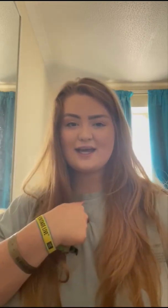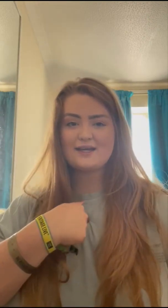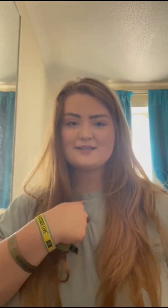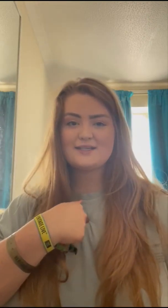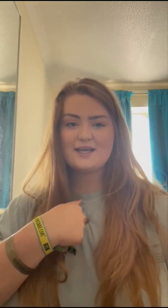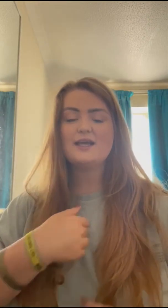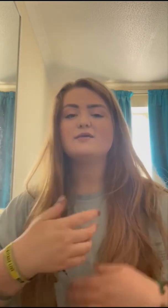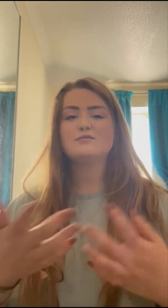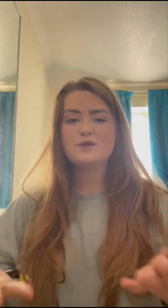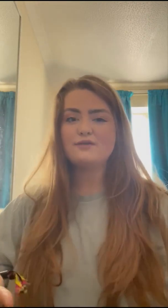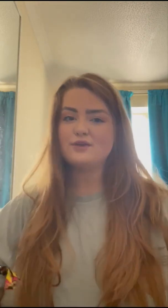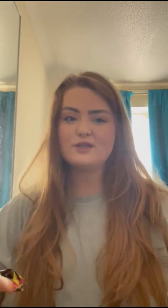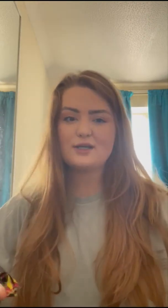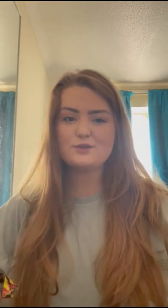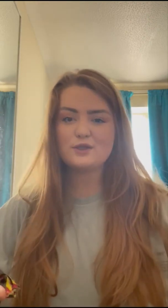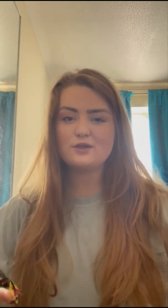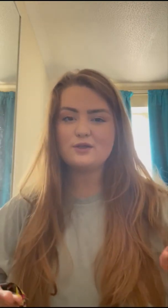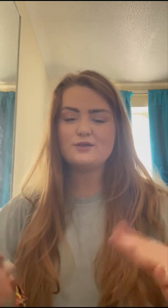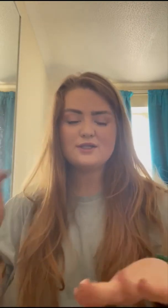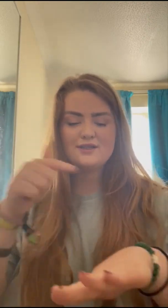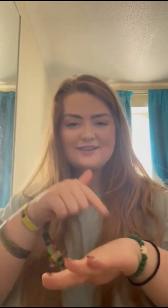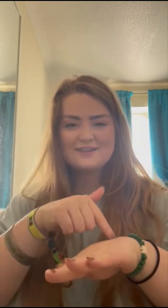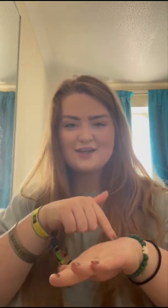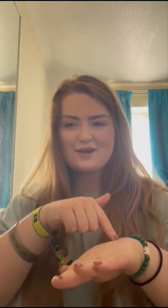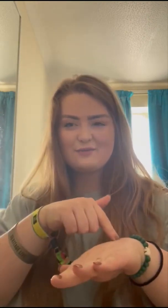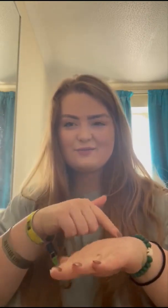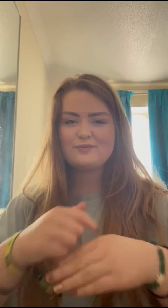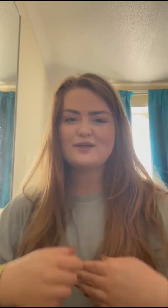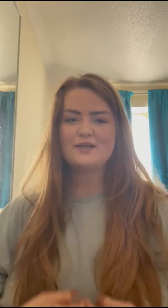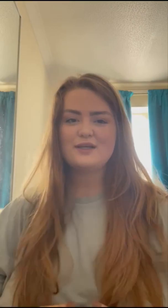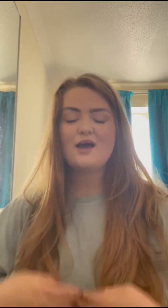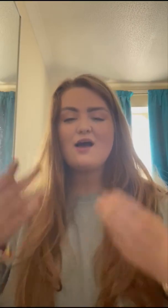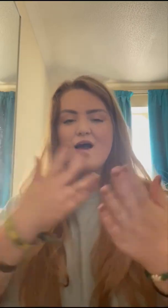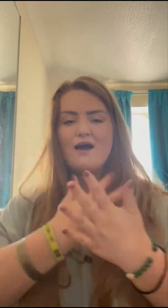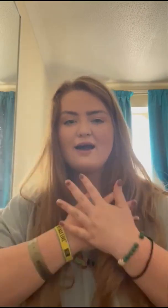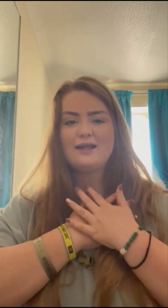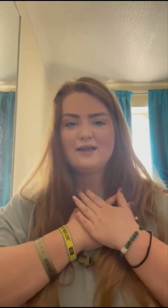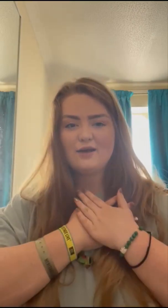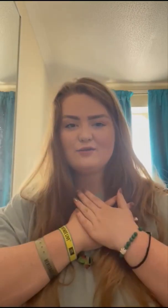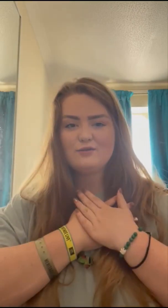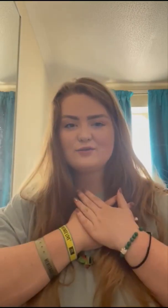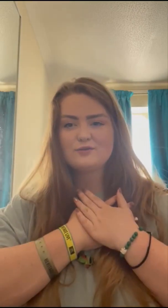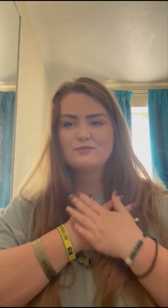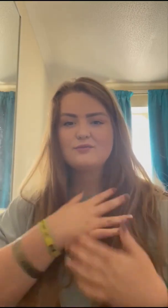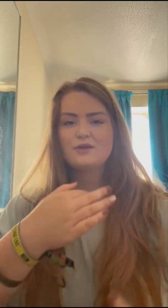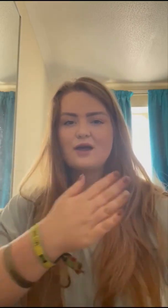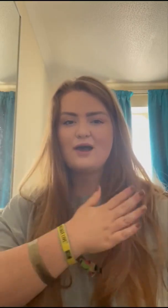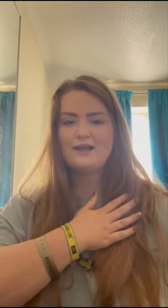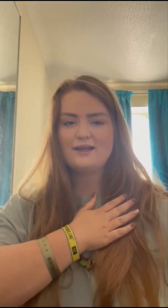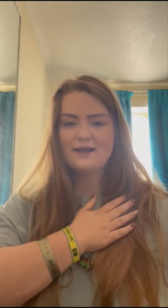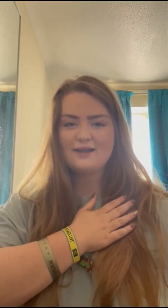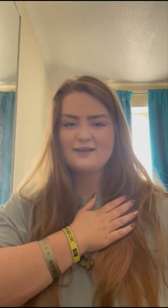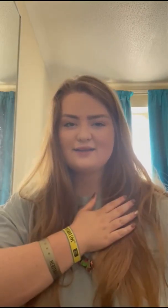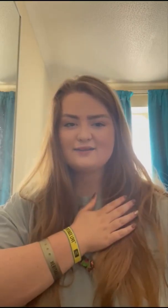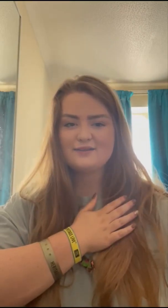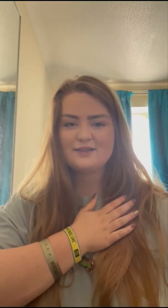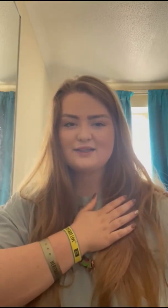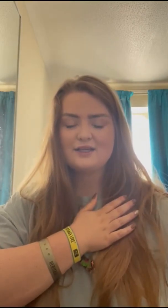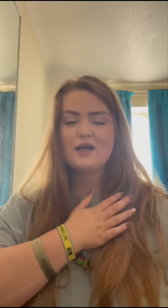had a whatever you'd like to include time. I love, I like,